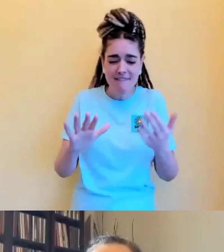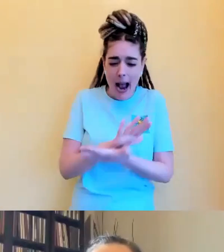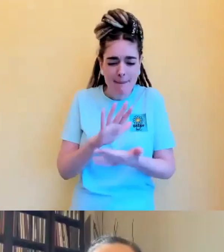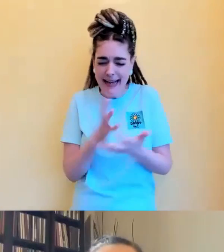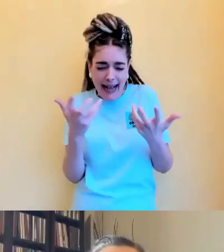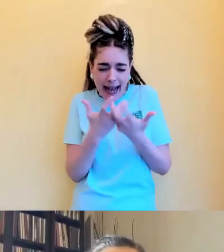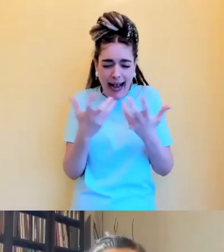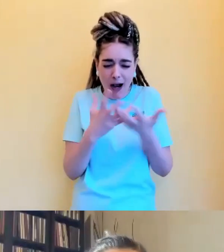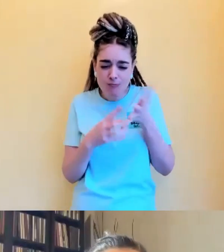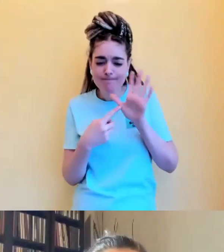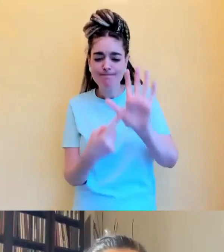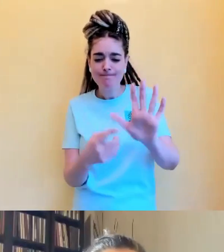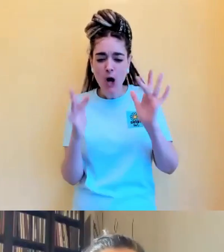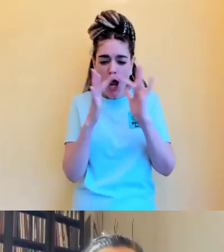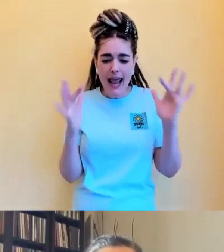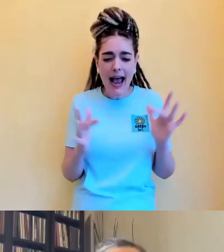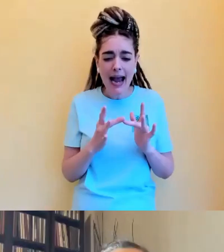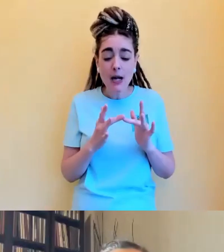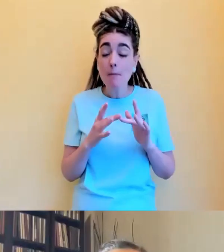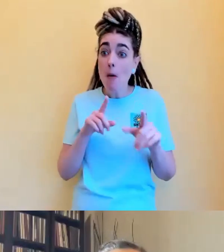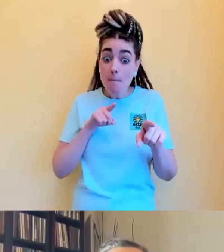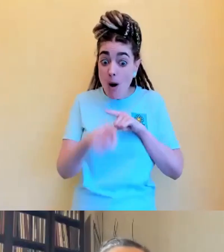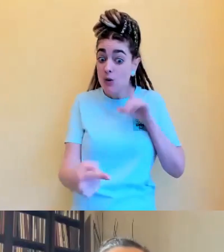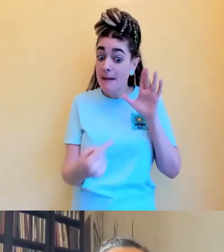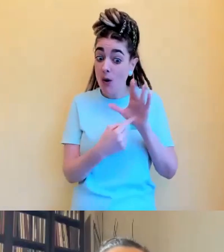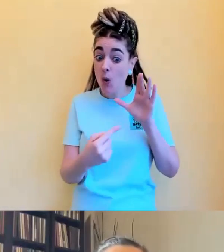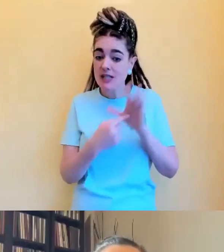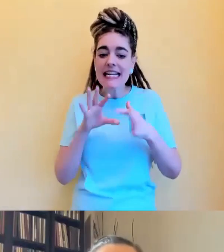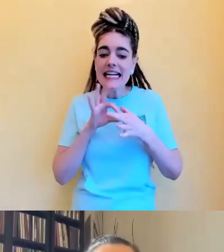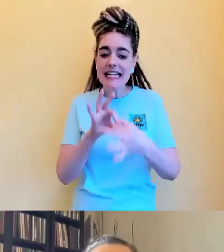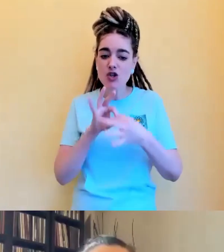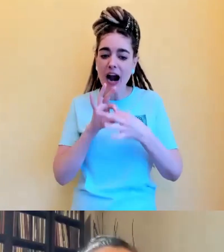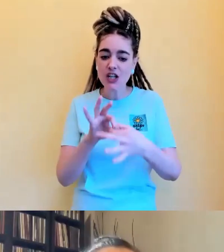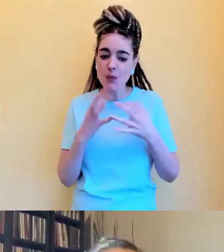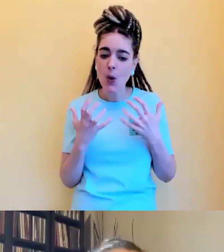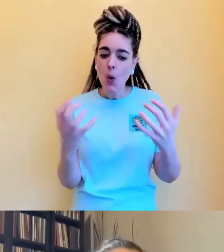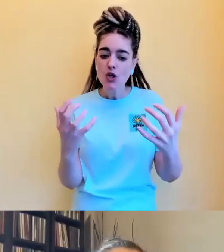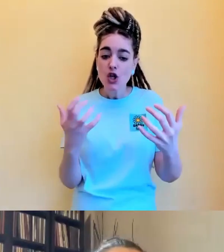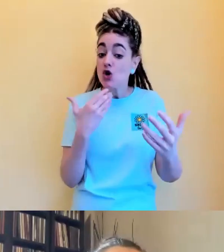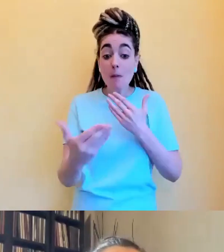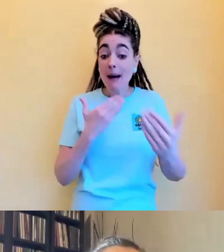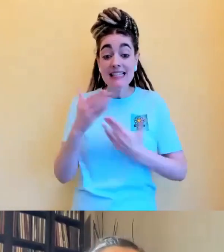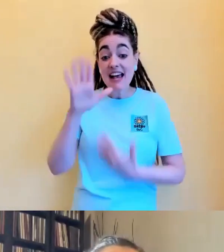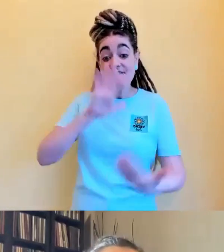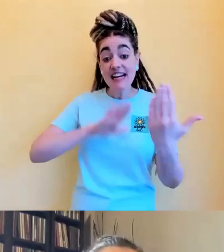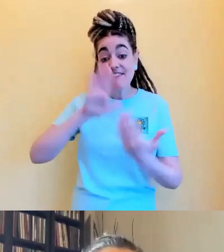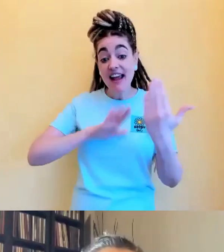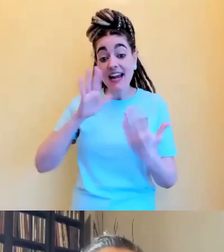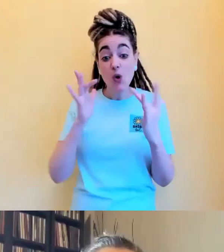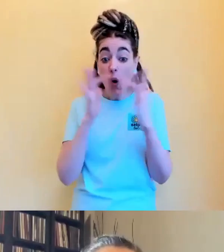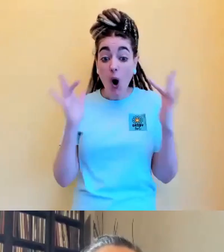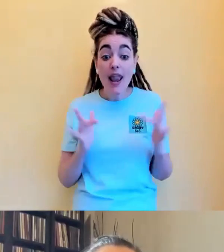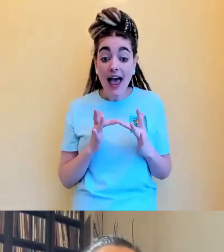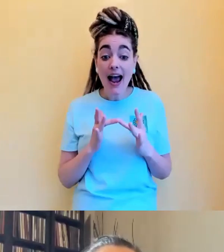this interaction with the audiences, whether it is direct and physical, or the existence, even just the existence in the same space,